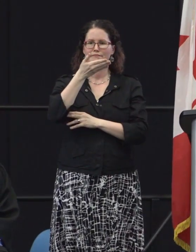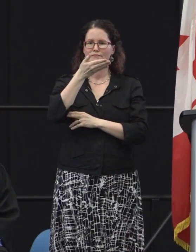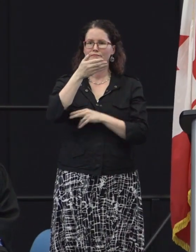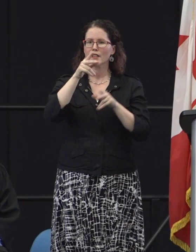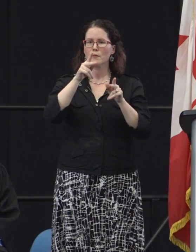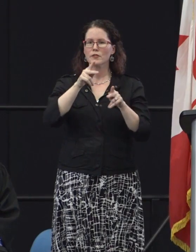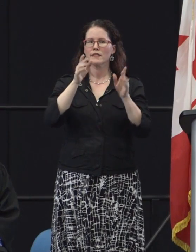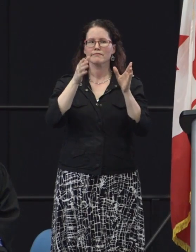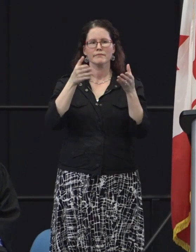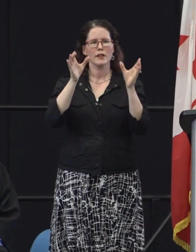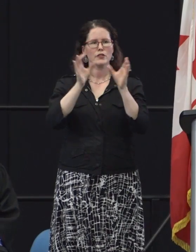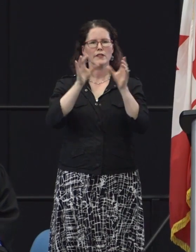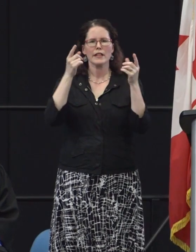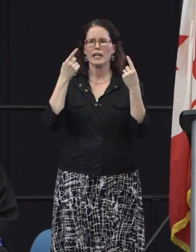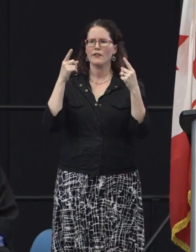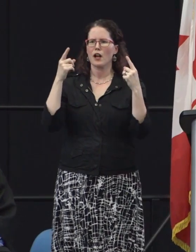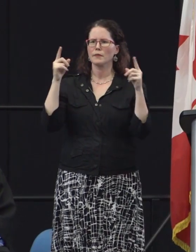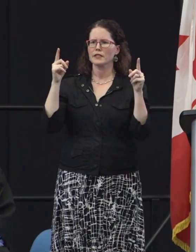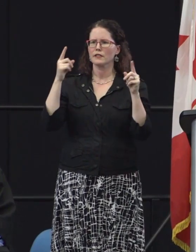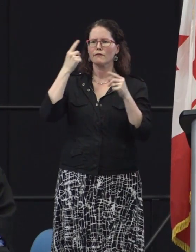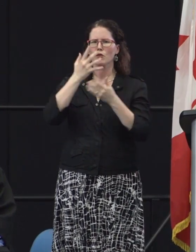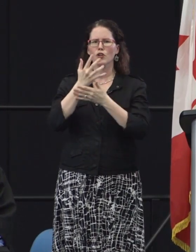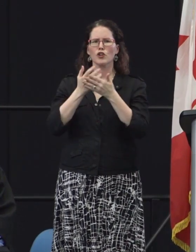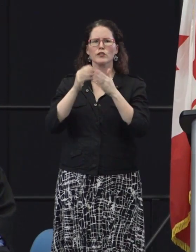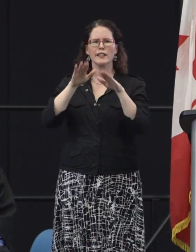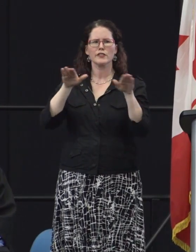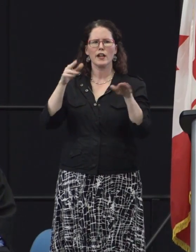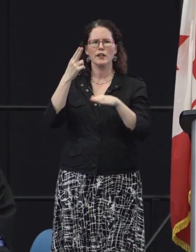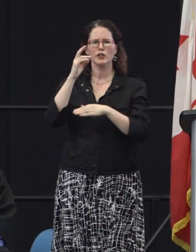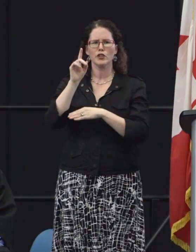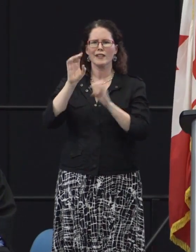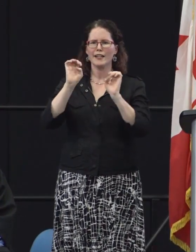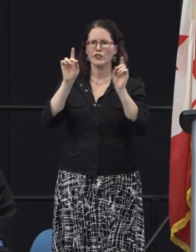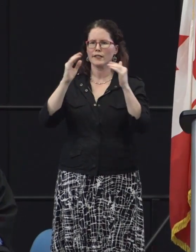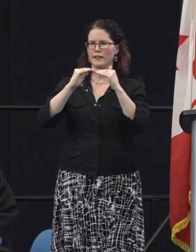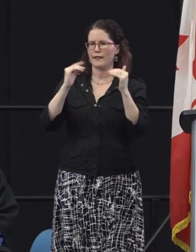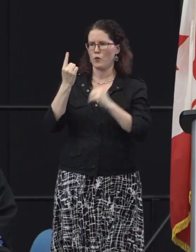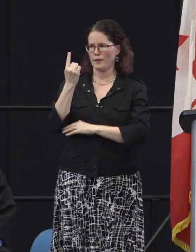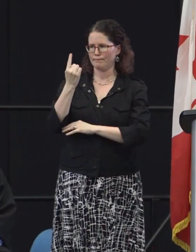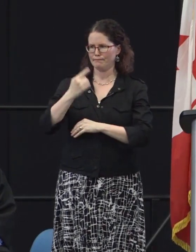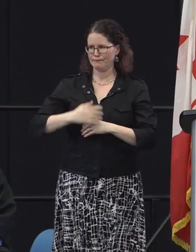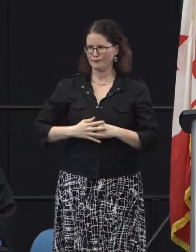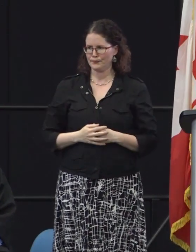of Accomplishment, Early Childhood Education, Level 1.